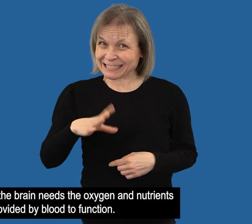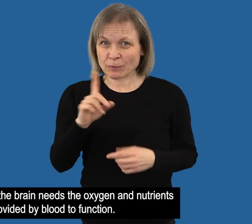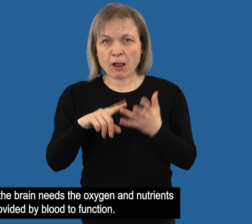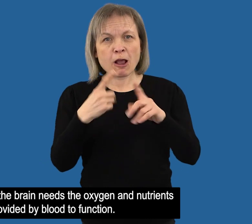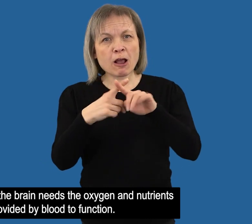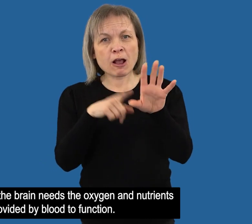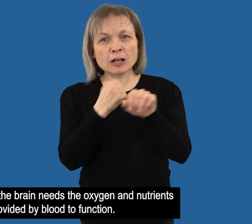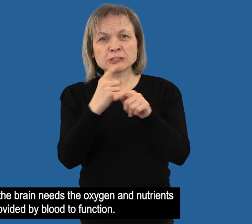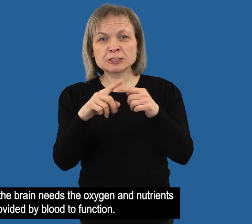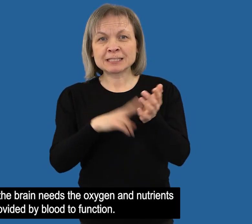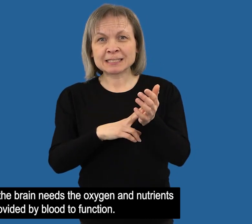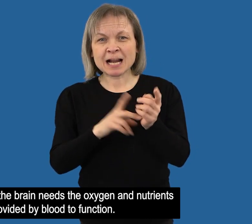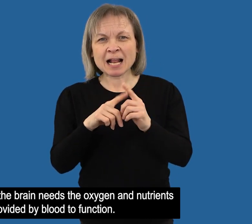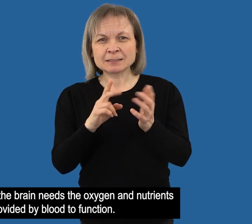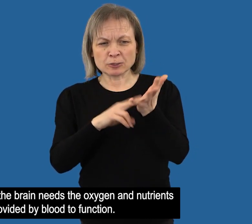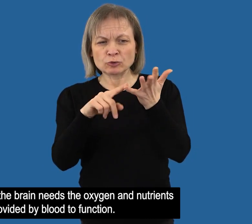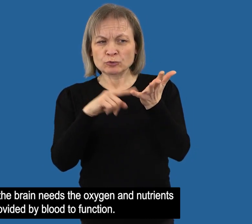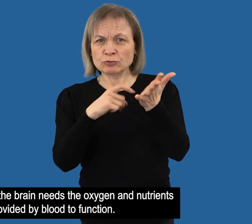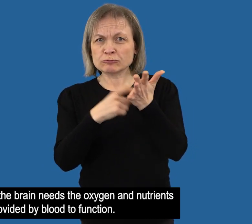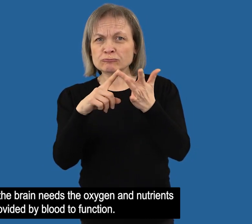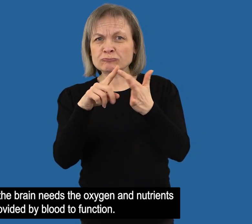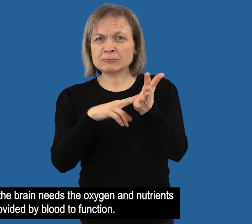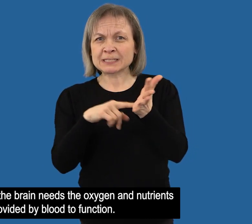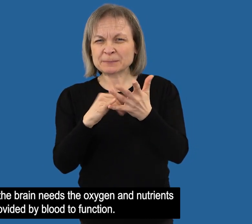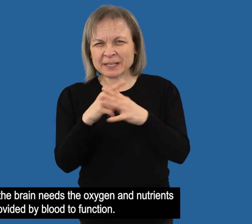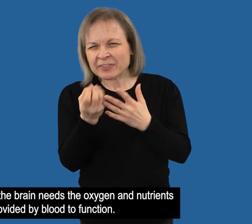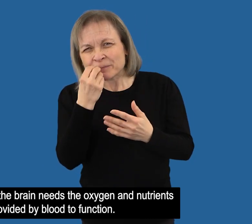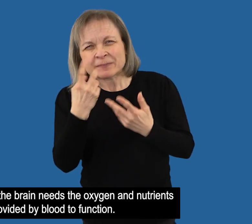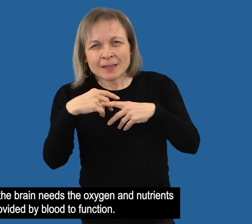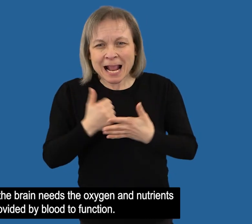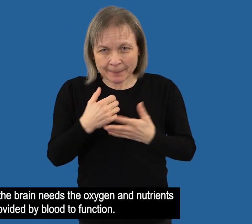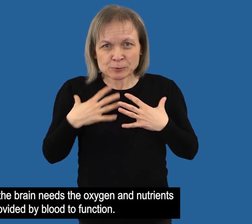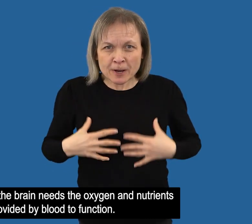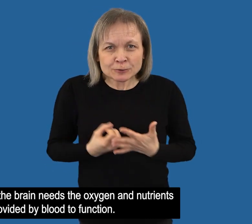Like all organs, the brain needs the oxygen and nutrients provided by blood to function.